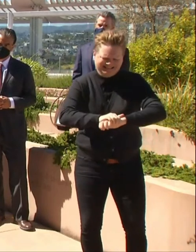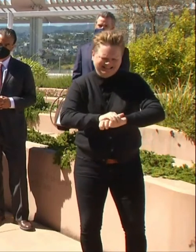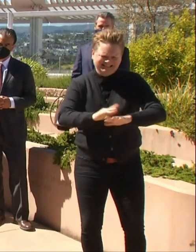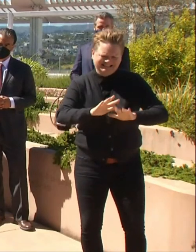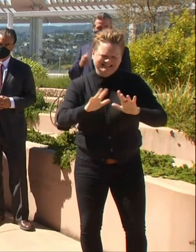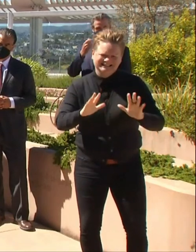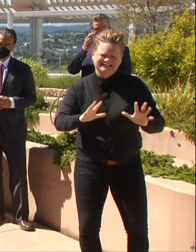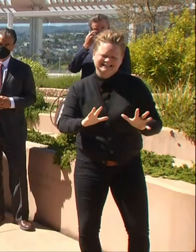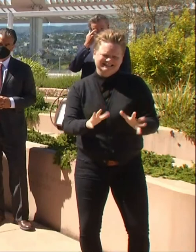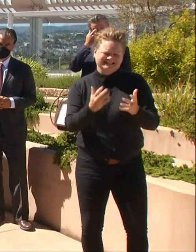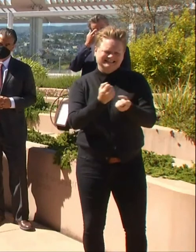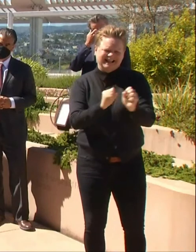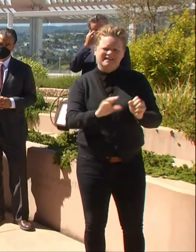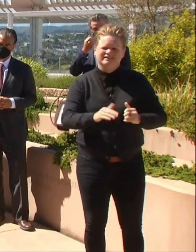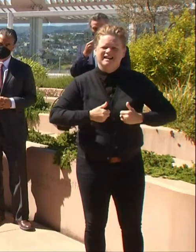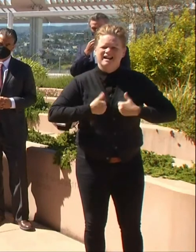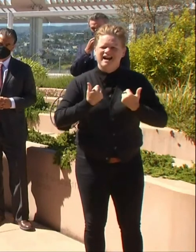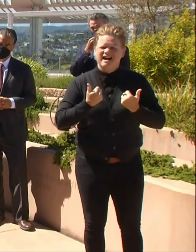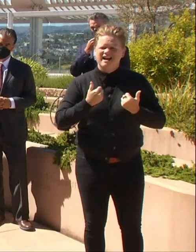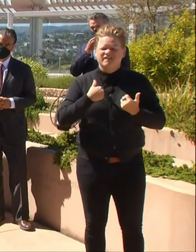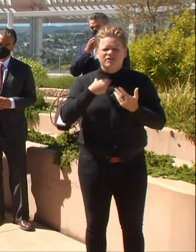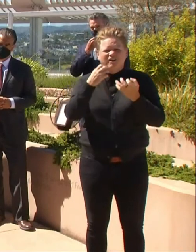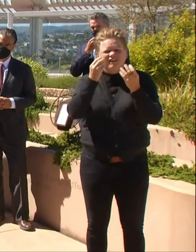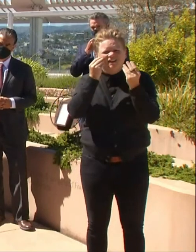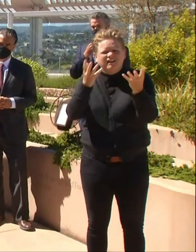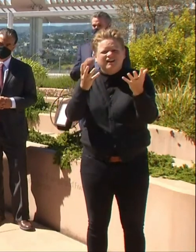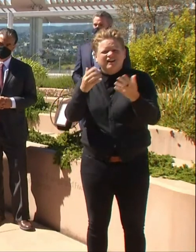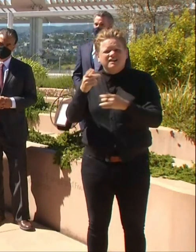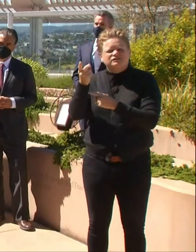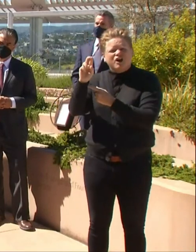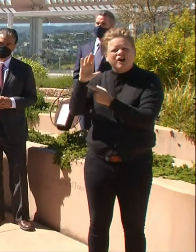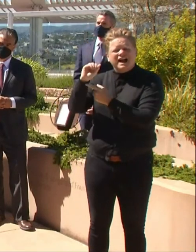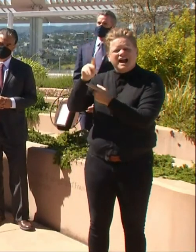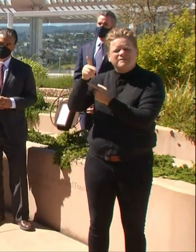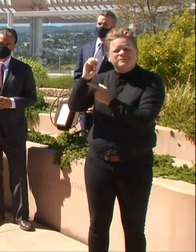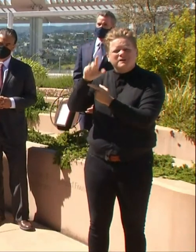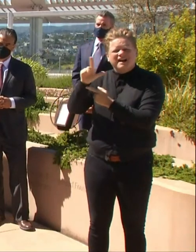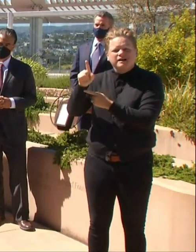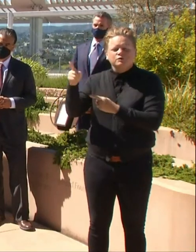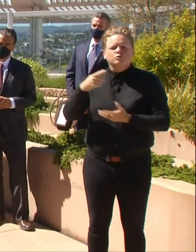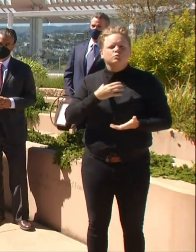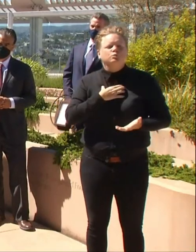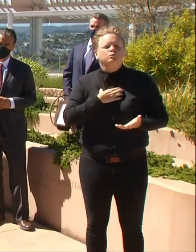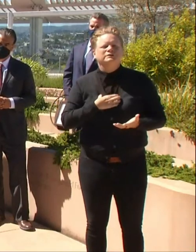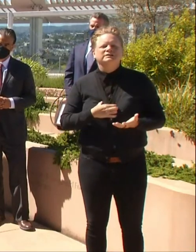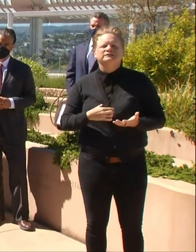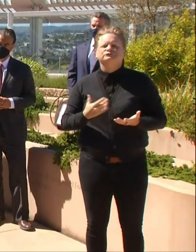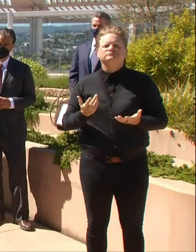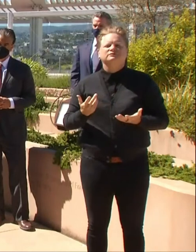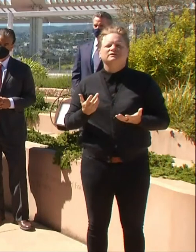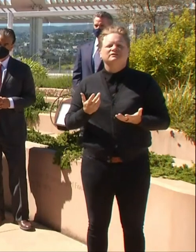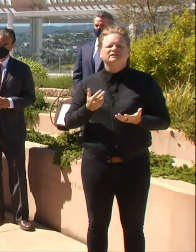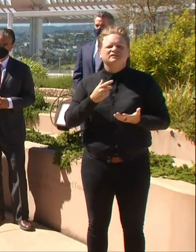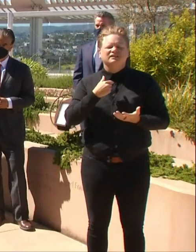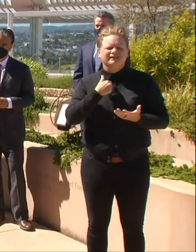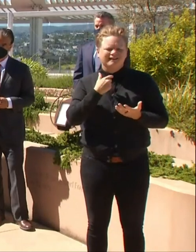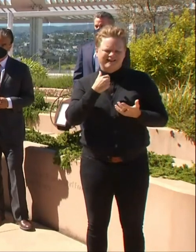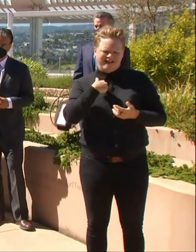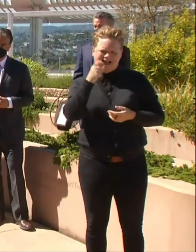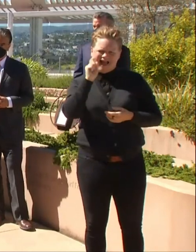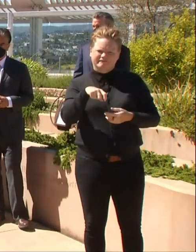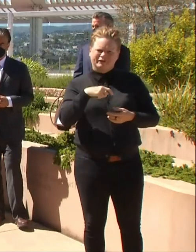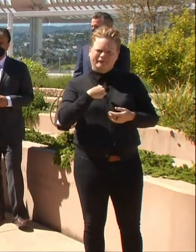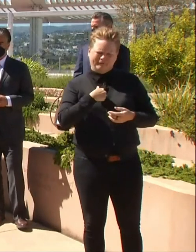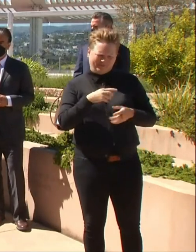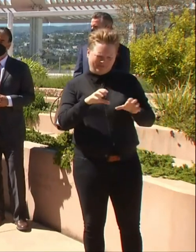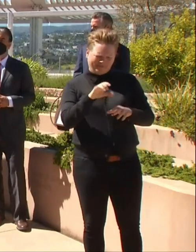Dr. Campbell wished that he didn't have to do this work, but it's necessary. And so here